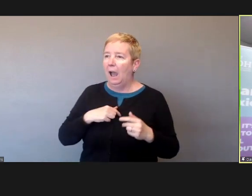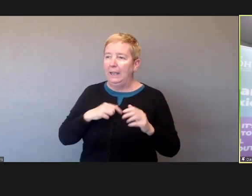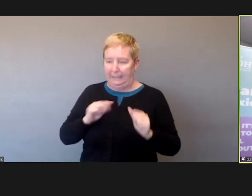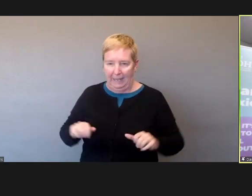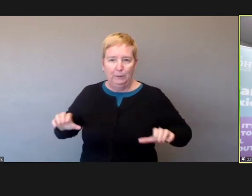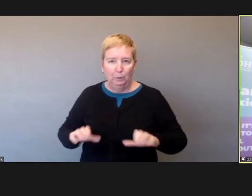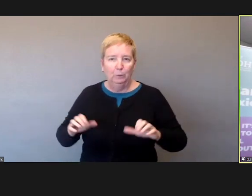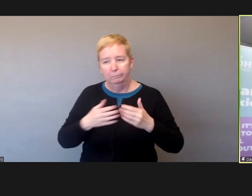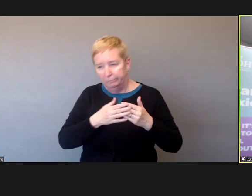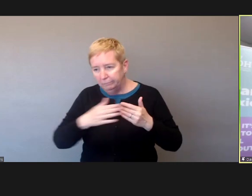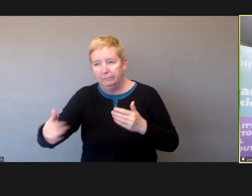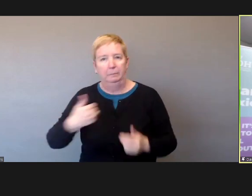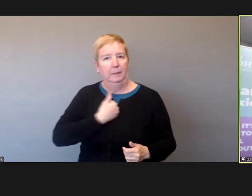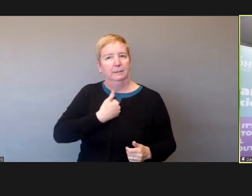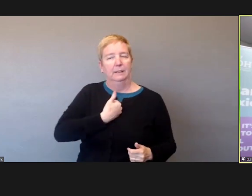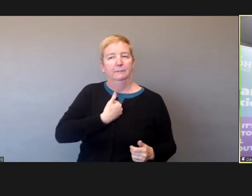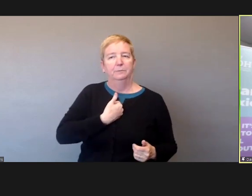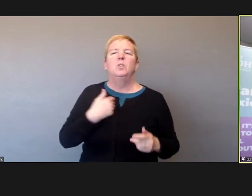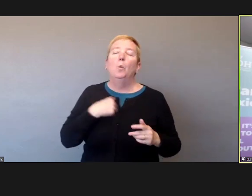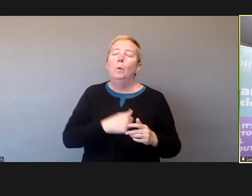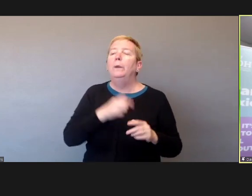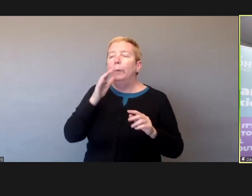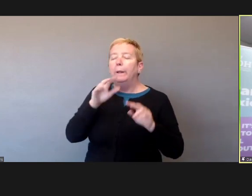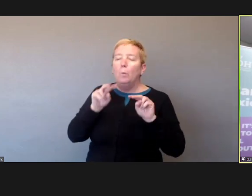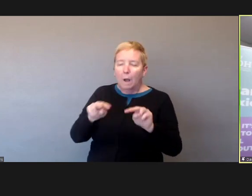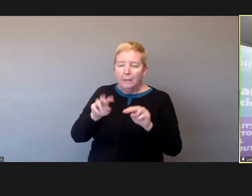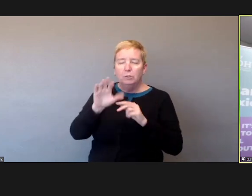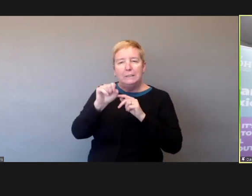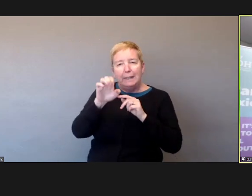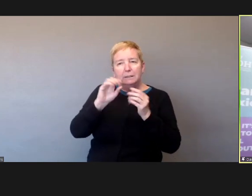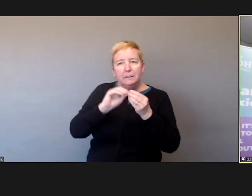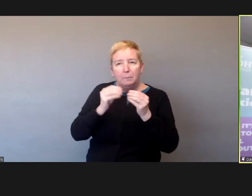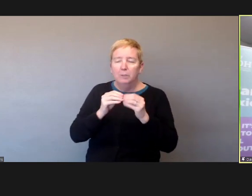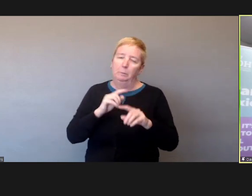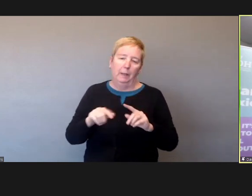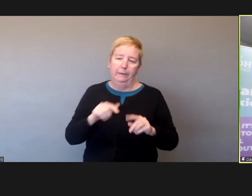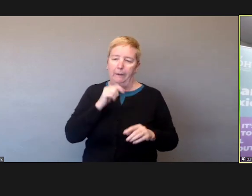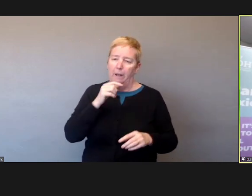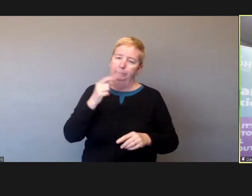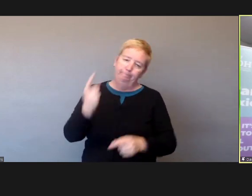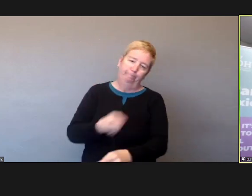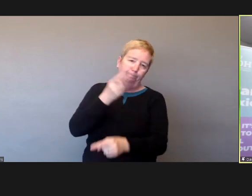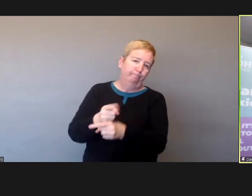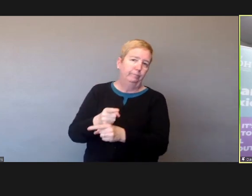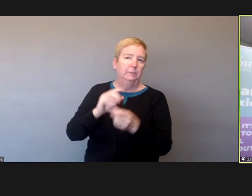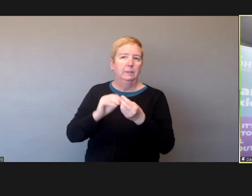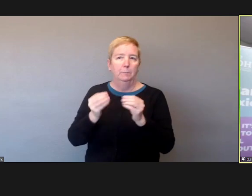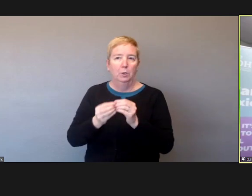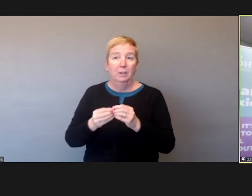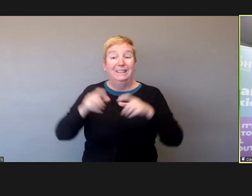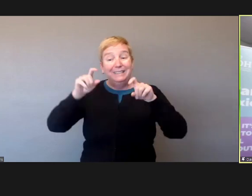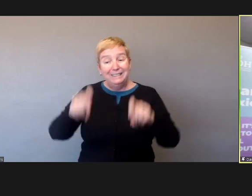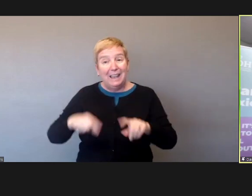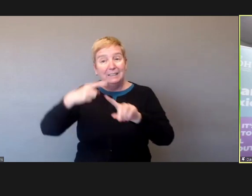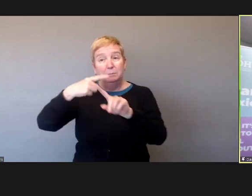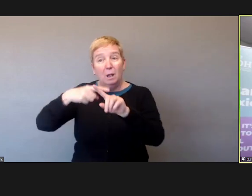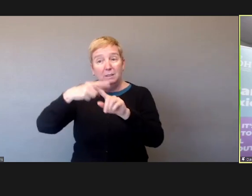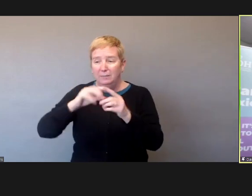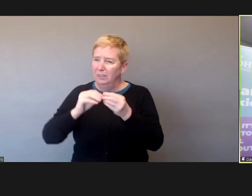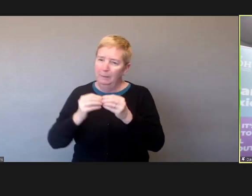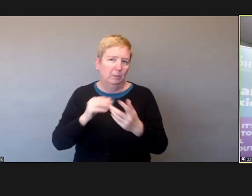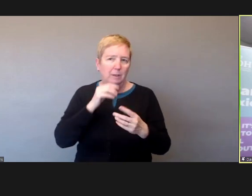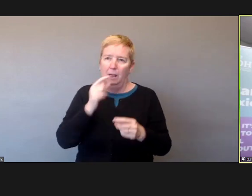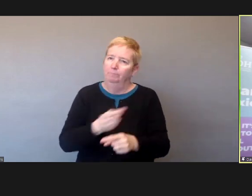watch cases. It won't be perfectly accurate. I also talked about the fact that test positivity won't be as accurate, because not so